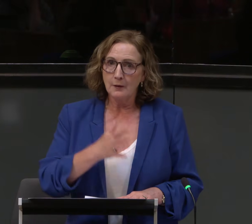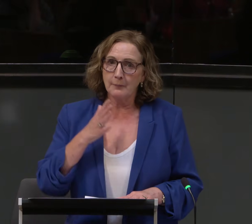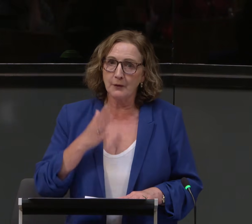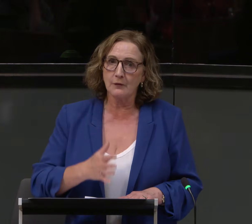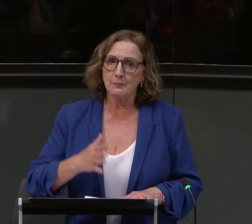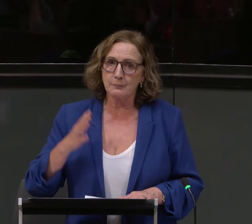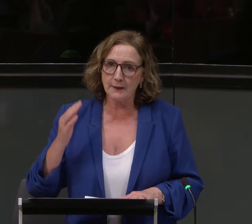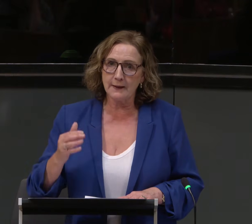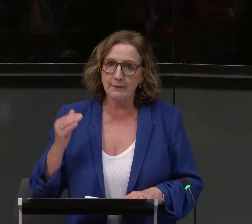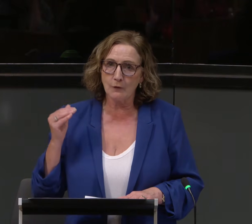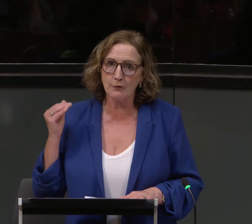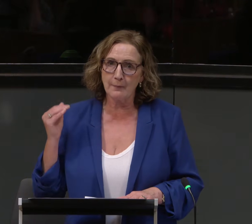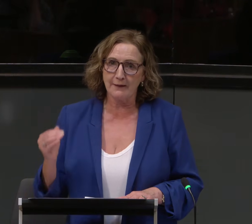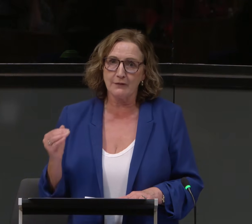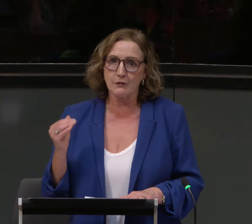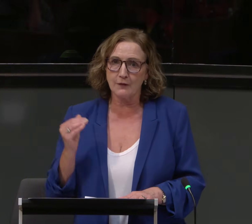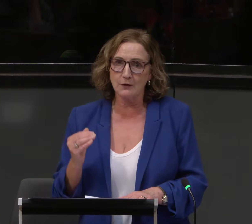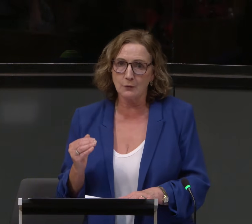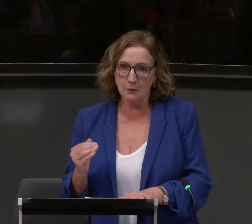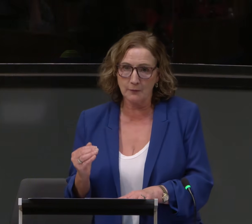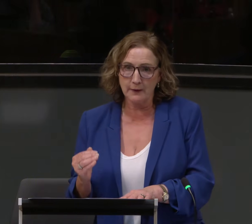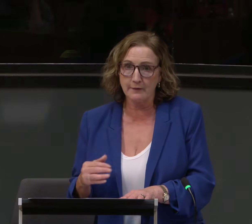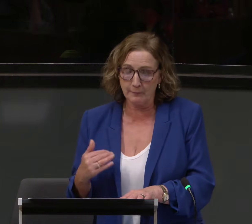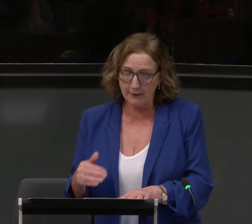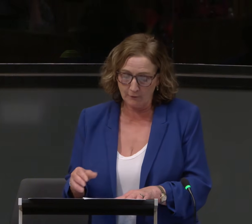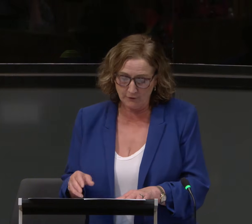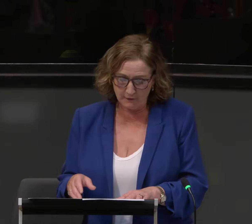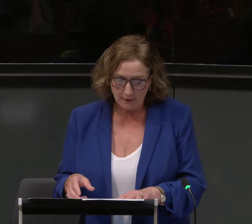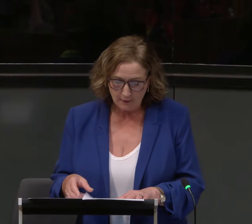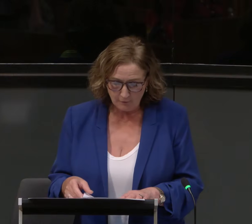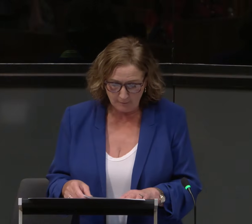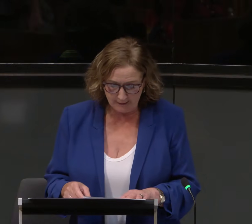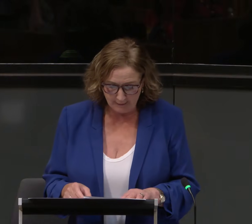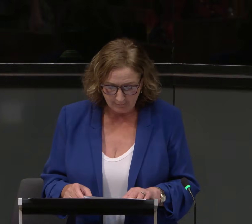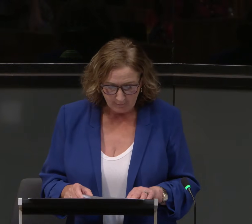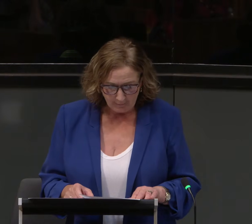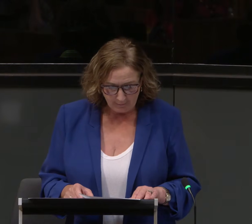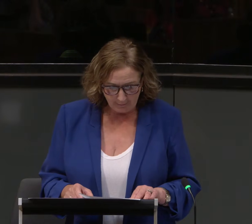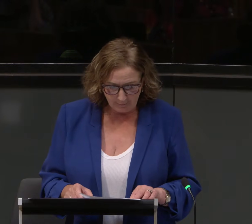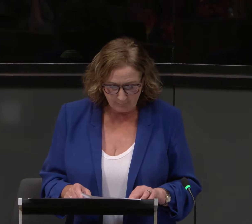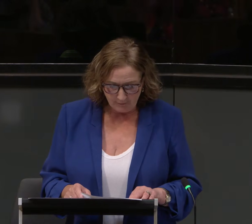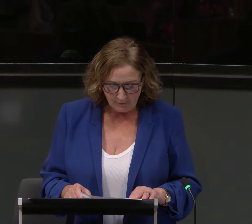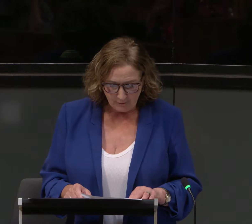ago, but bringing those masts to Venue Cymru is a priority for me.